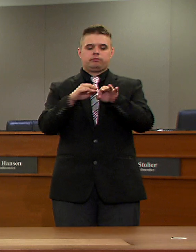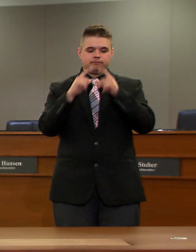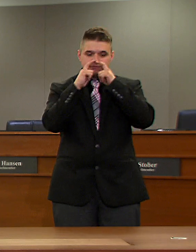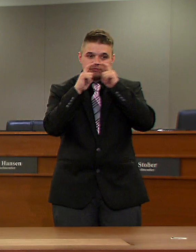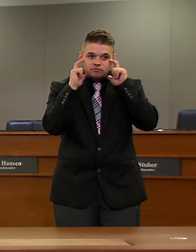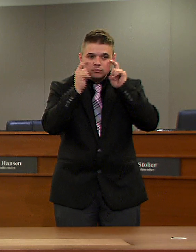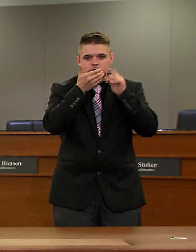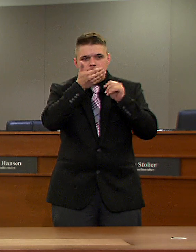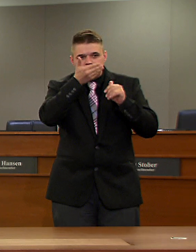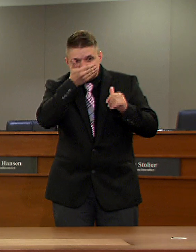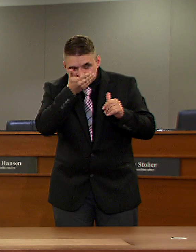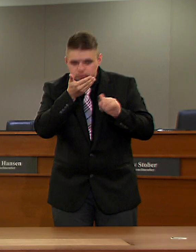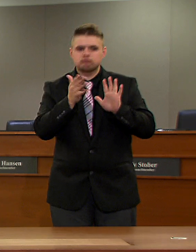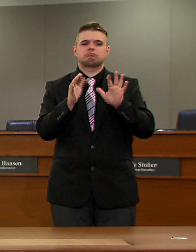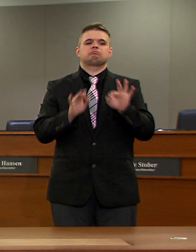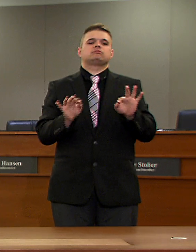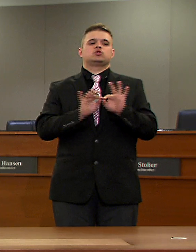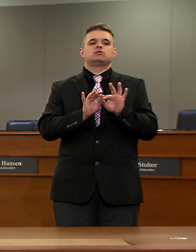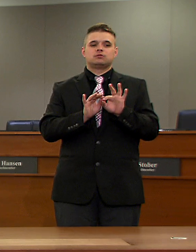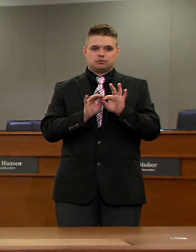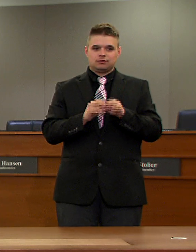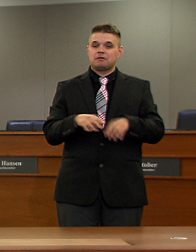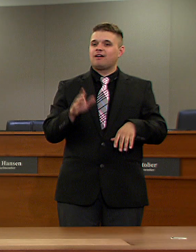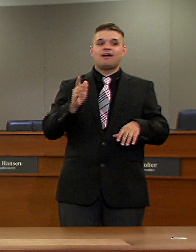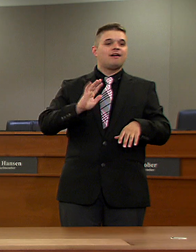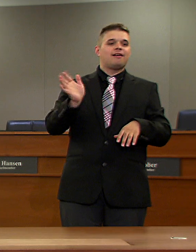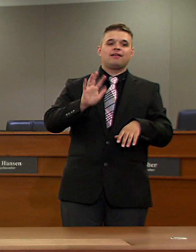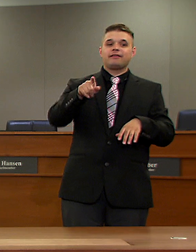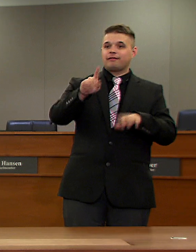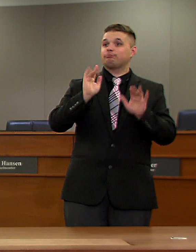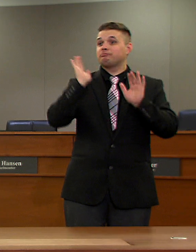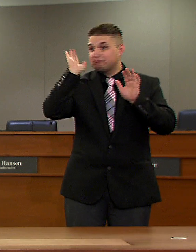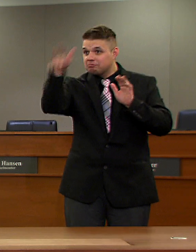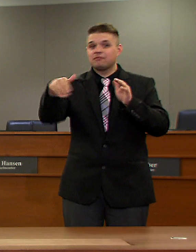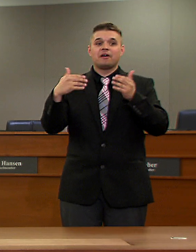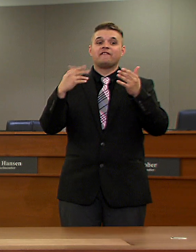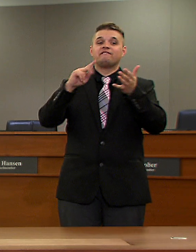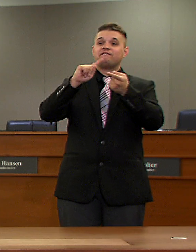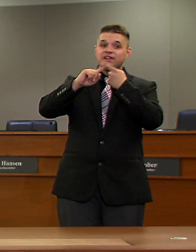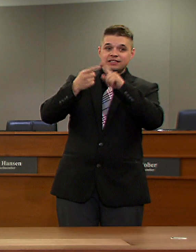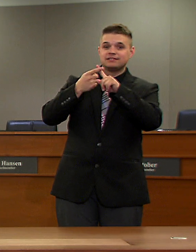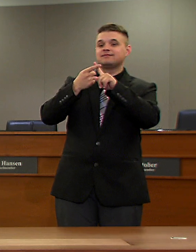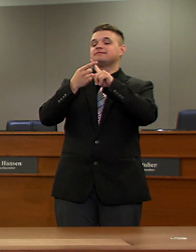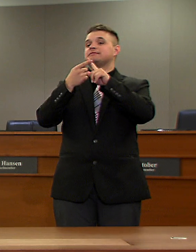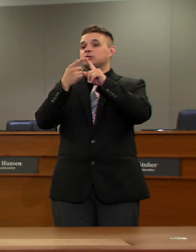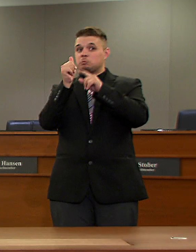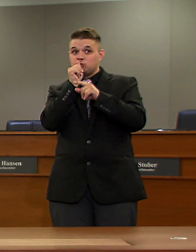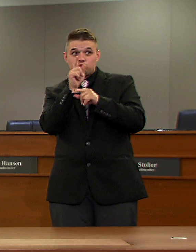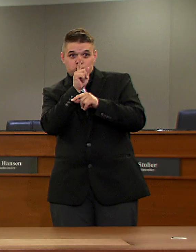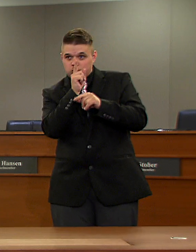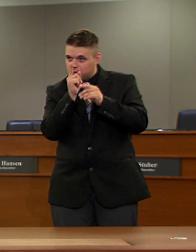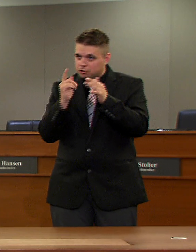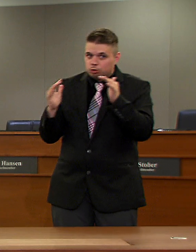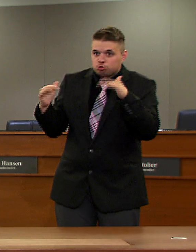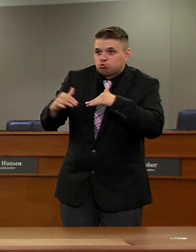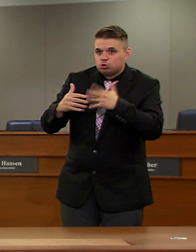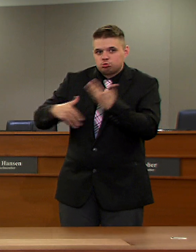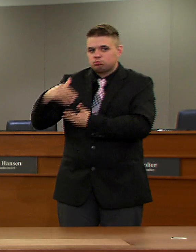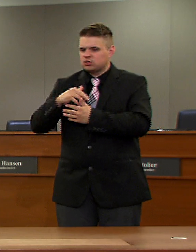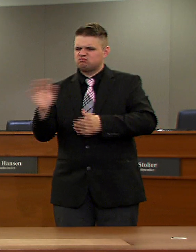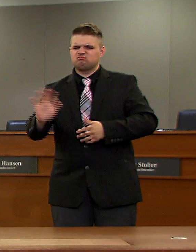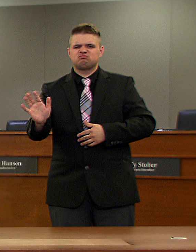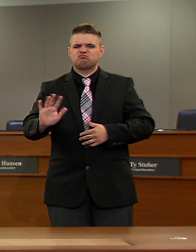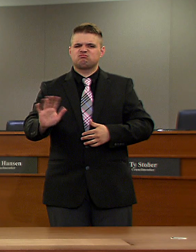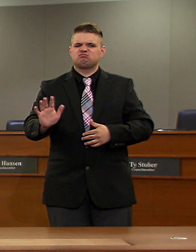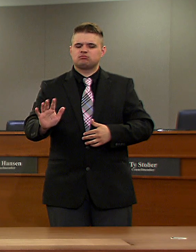to any gatherings, public or private spaces. And if you need to, please stay